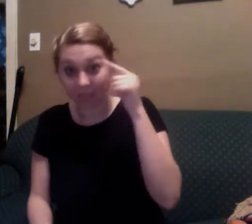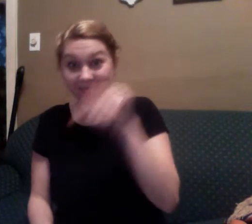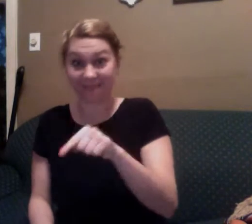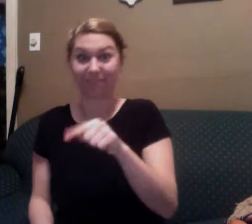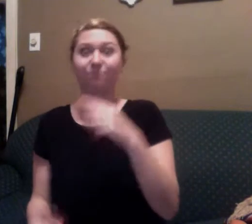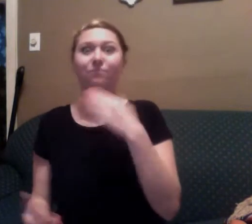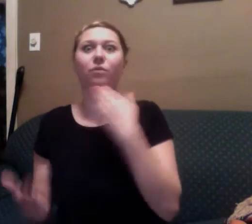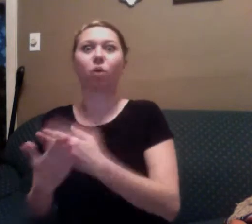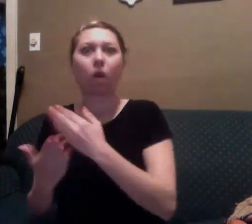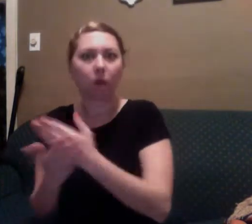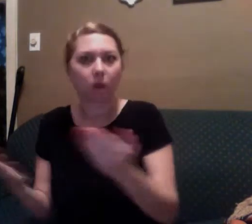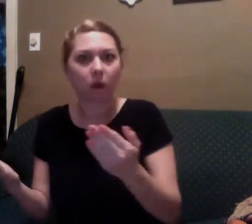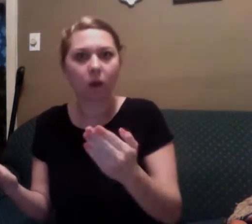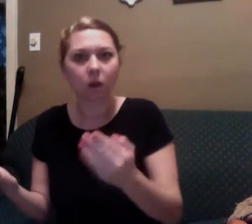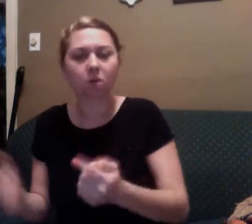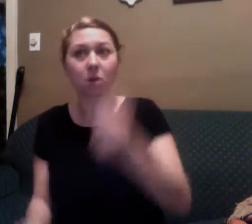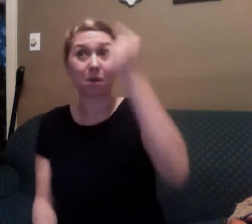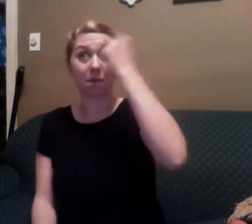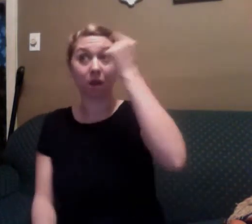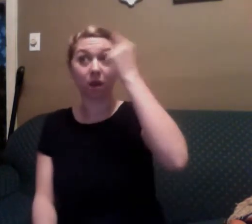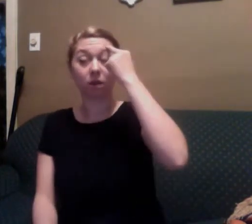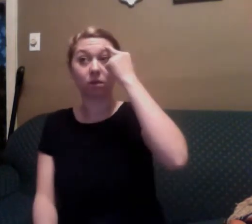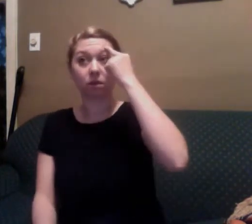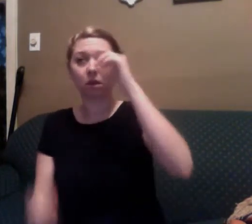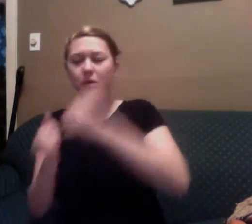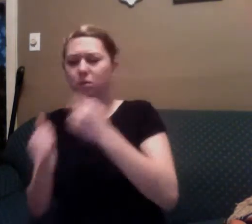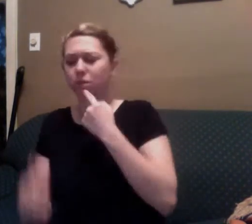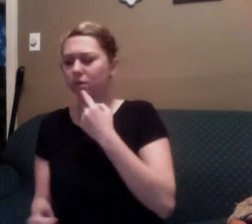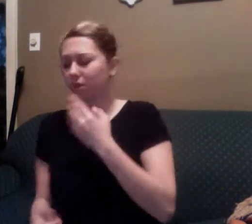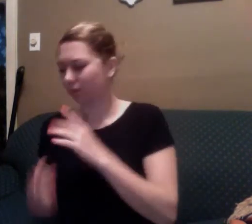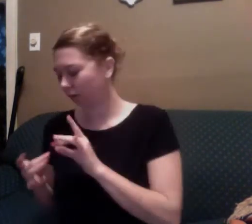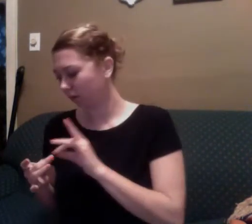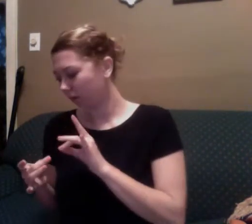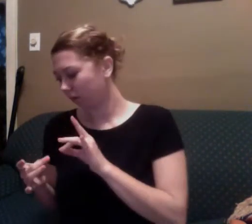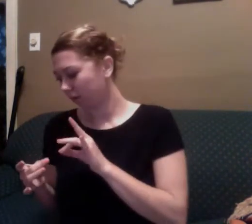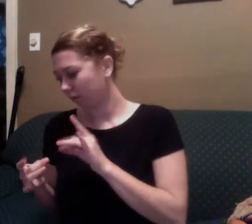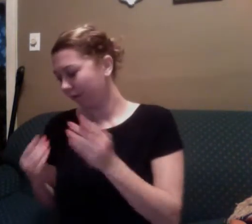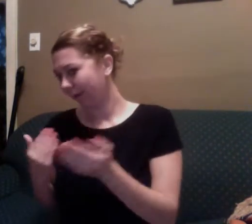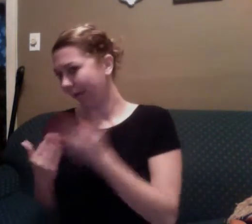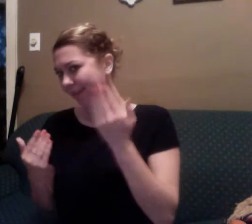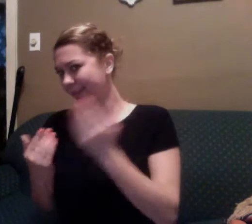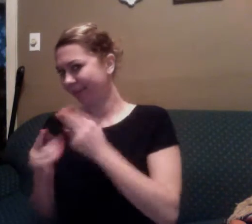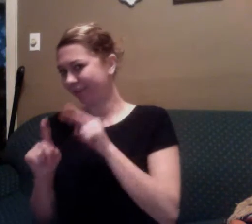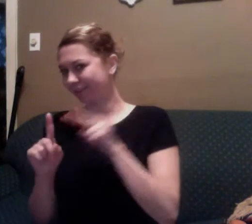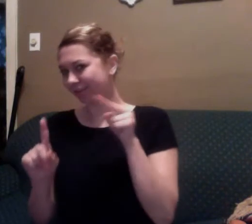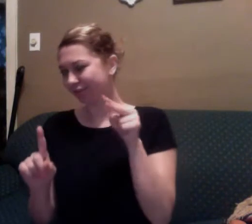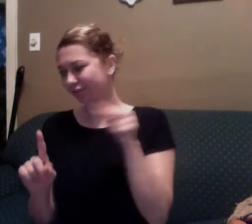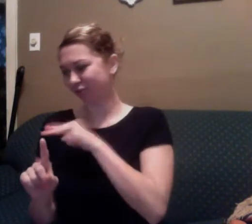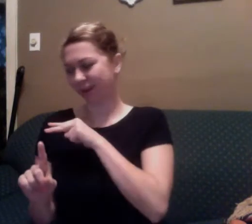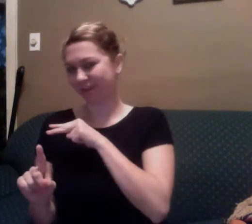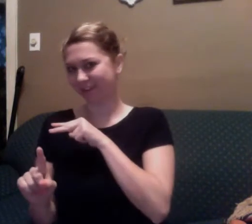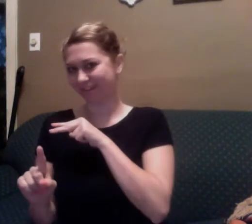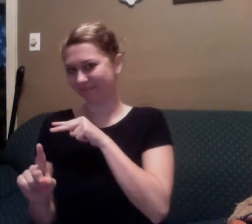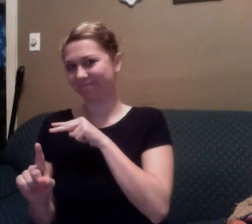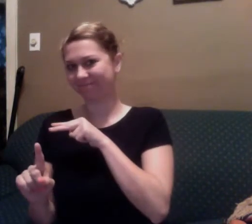conscious mind, how do we put this politely, it's easily distracted. It's good that you